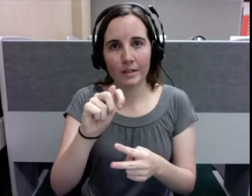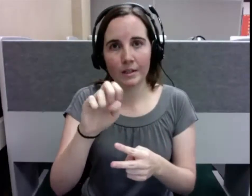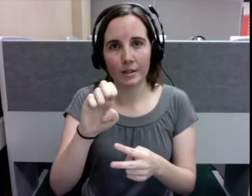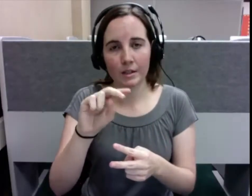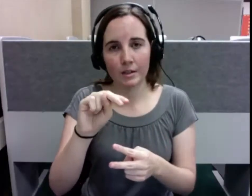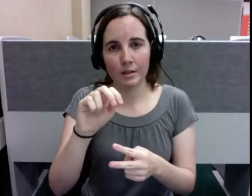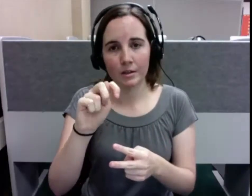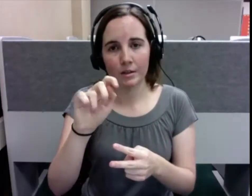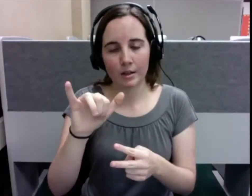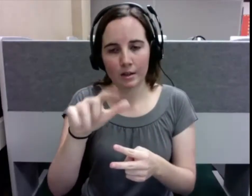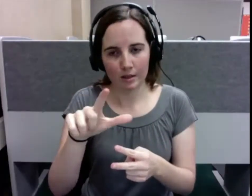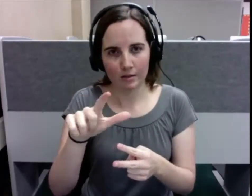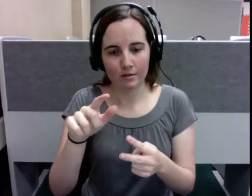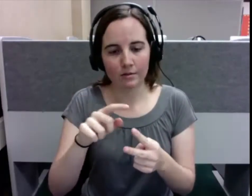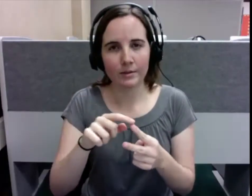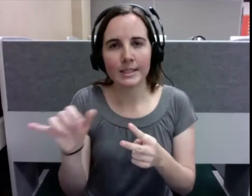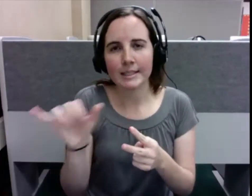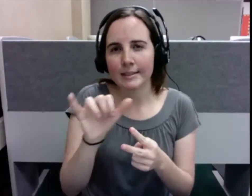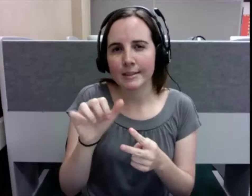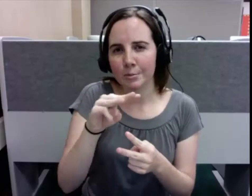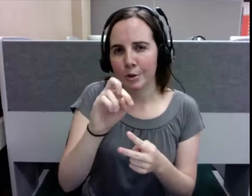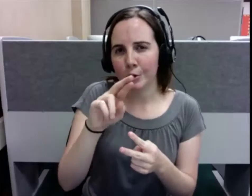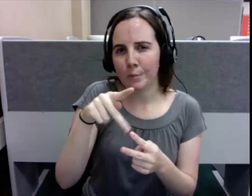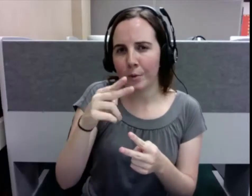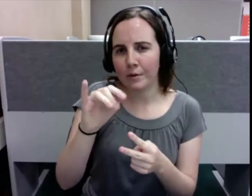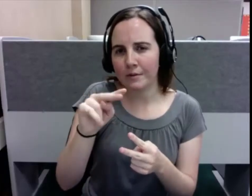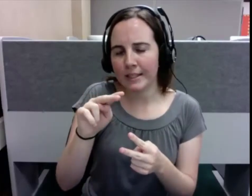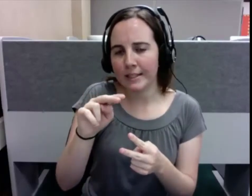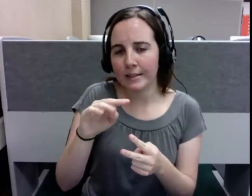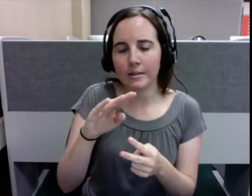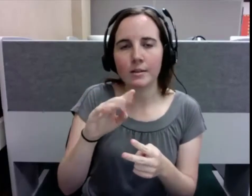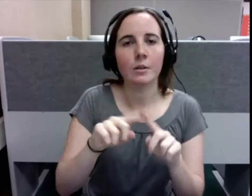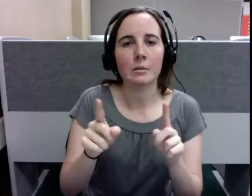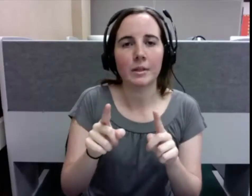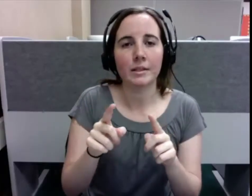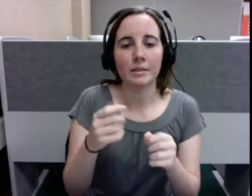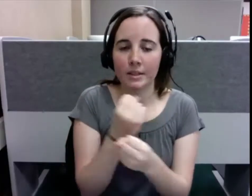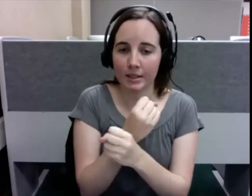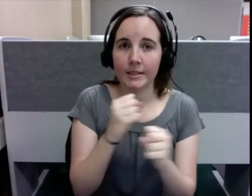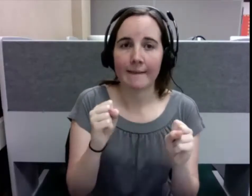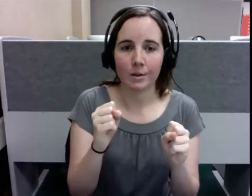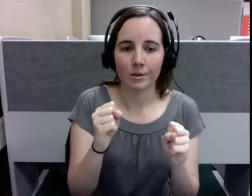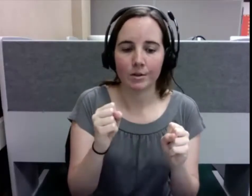synthetic narcotic similar to morphine, but it's shorter acting and much safer. You will also receive